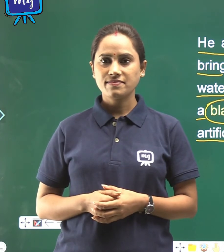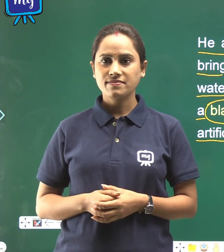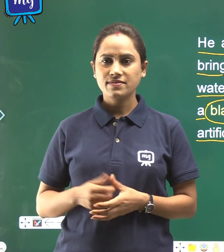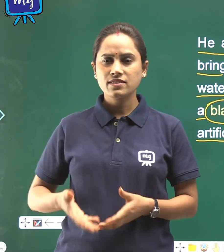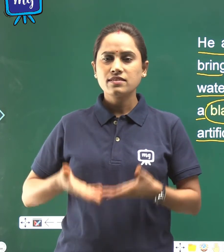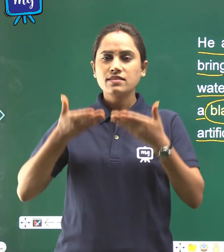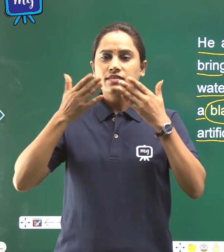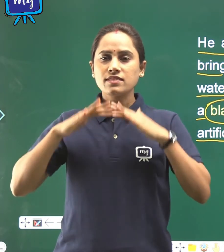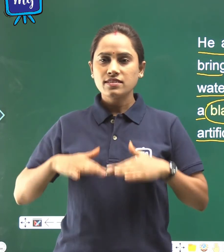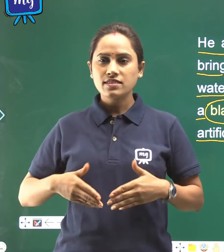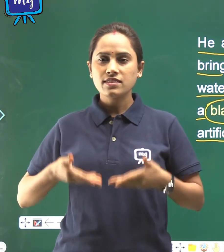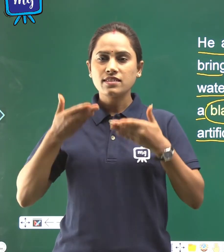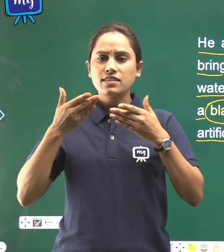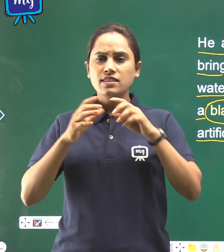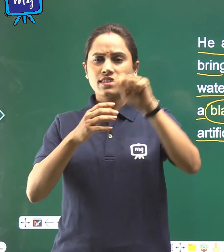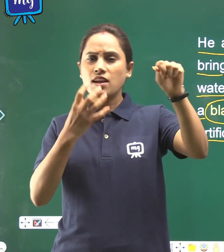respiration.